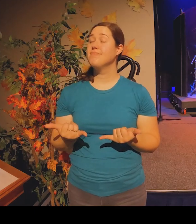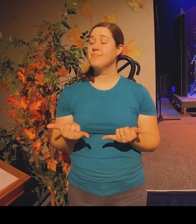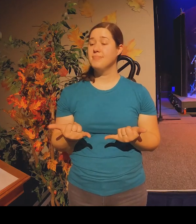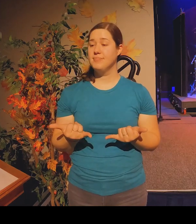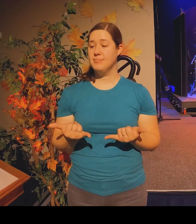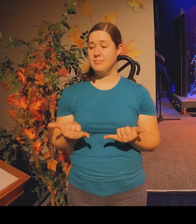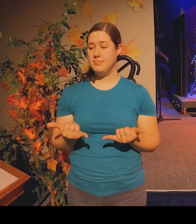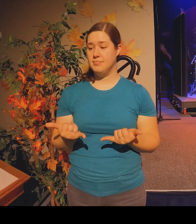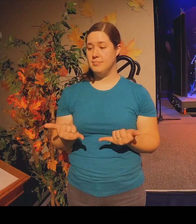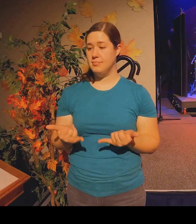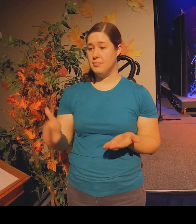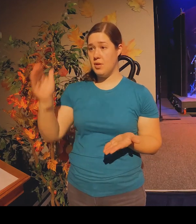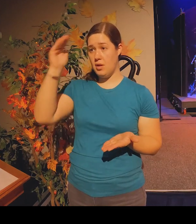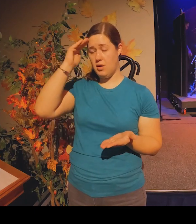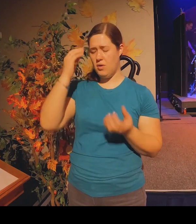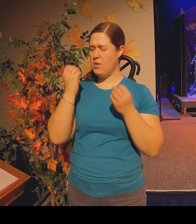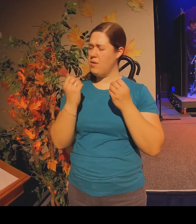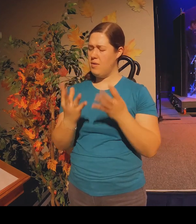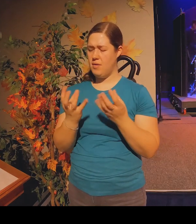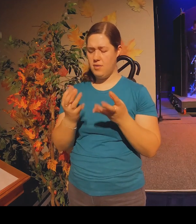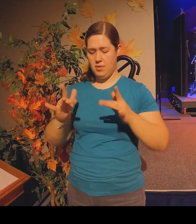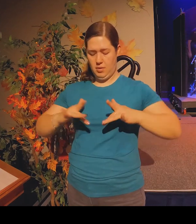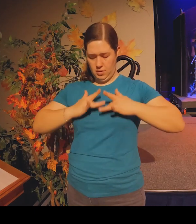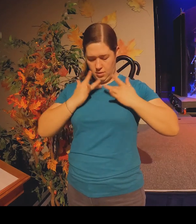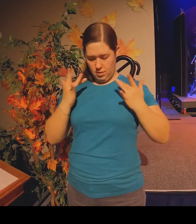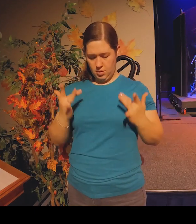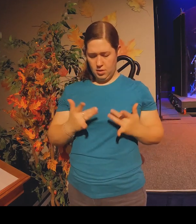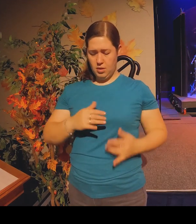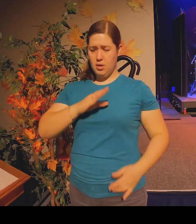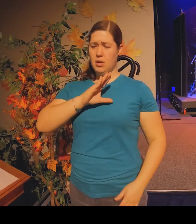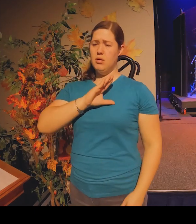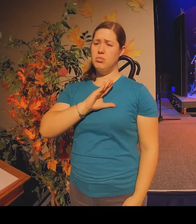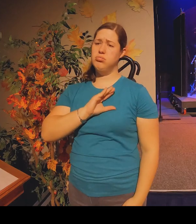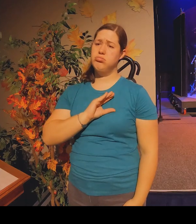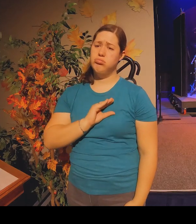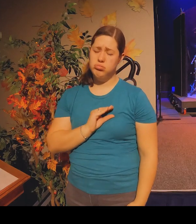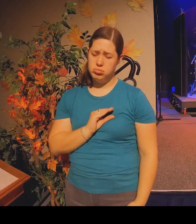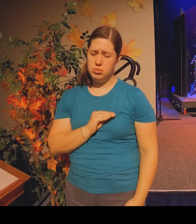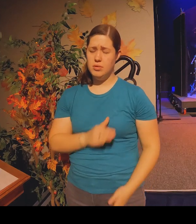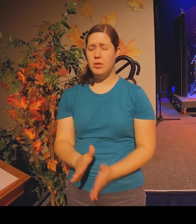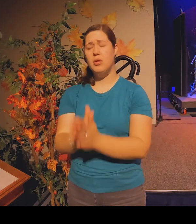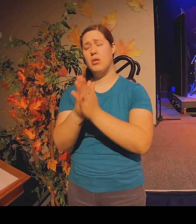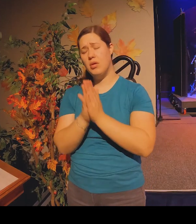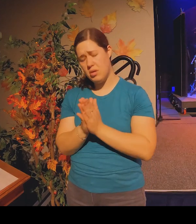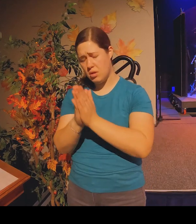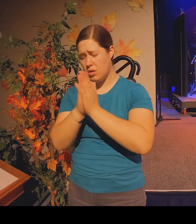I know there are many hearts that are heavy. They've prayed and prayed and prayed and prayed and prayed and